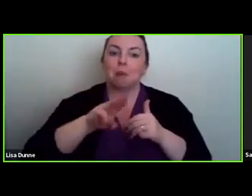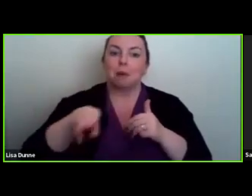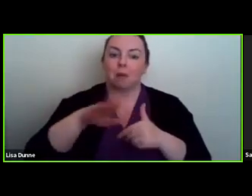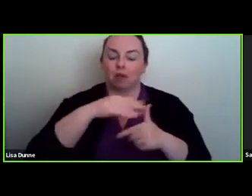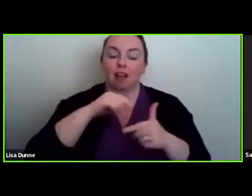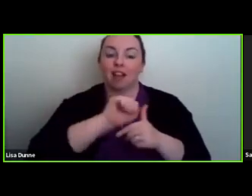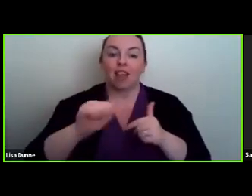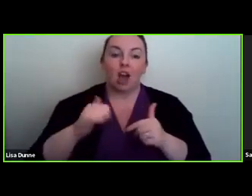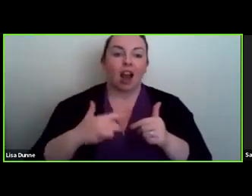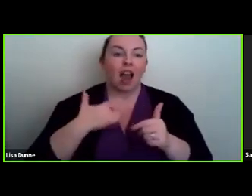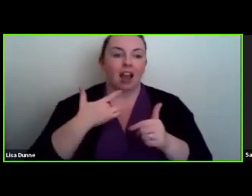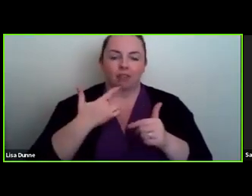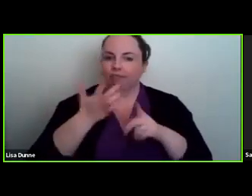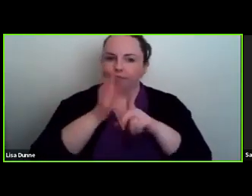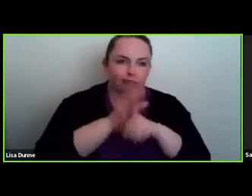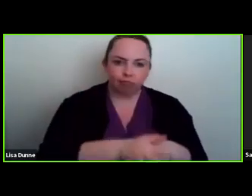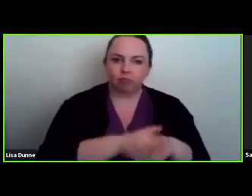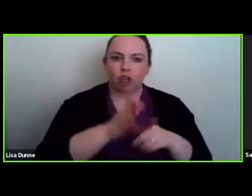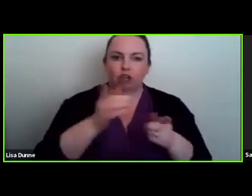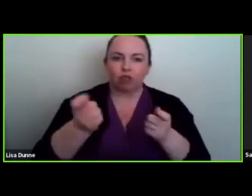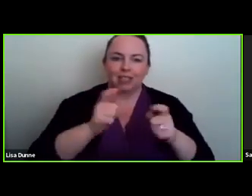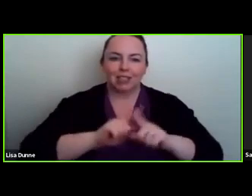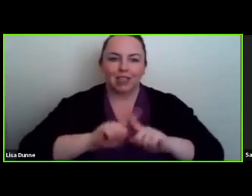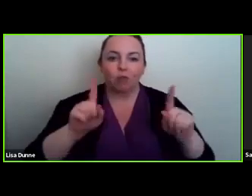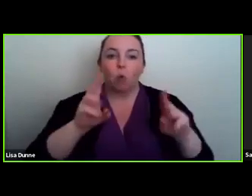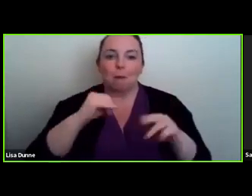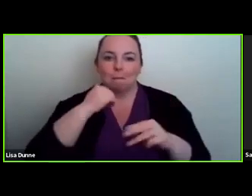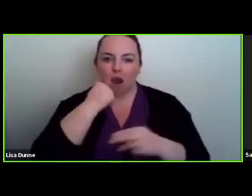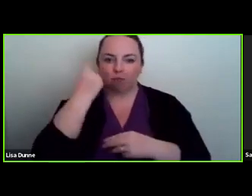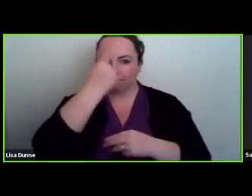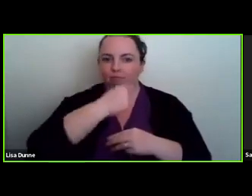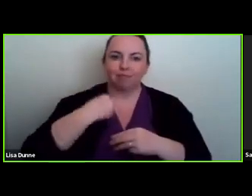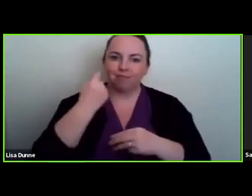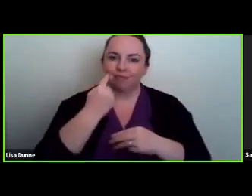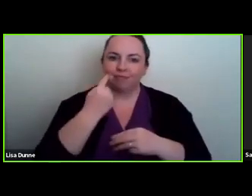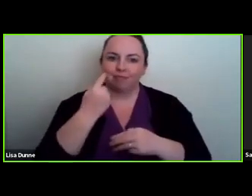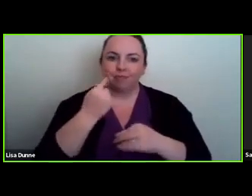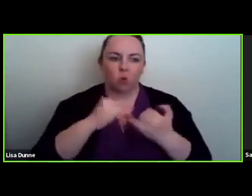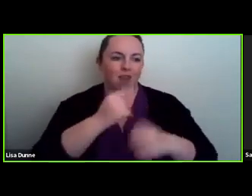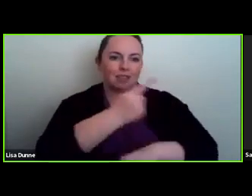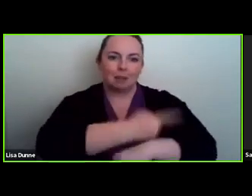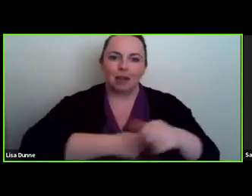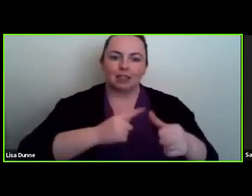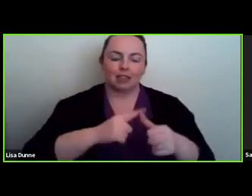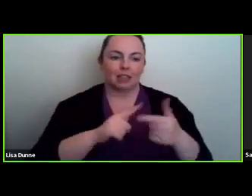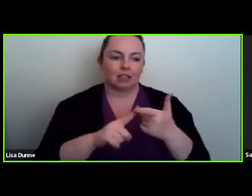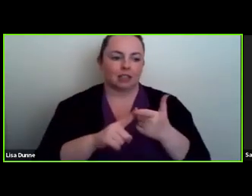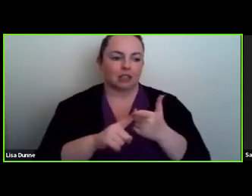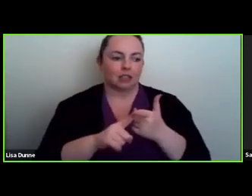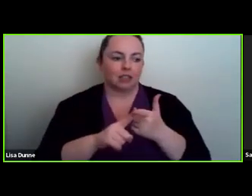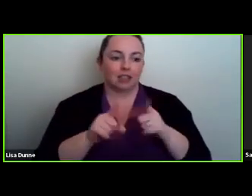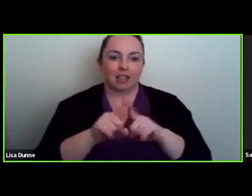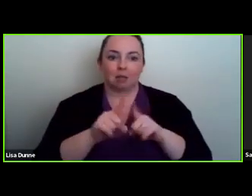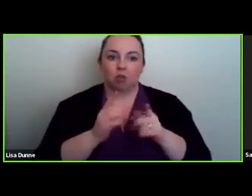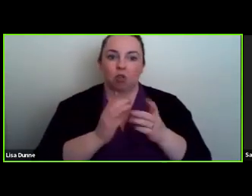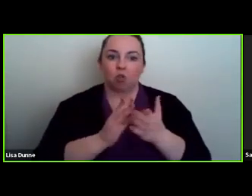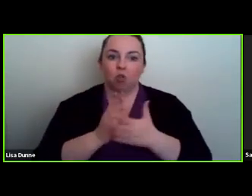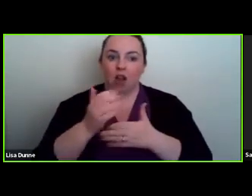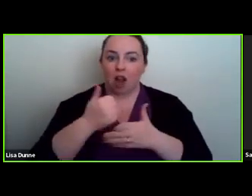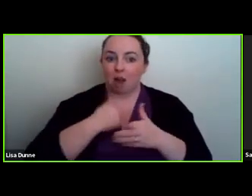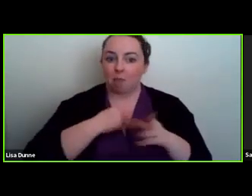right and they are treated differently because of the way they look. People with a disability, even actually during our work and through our